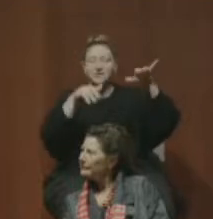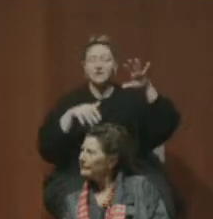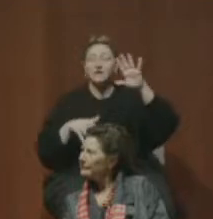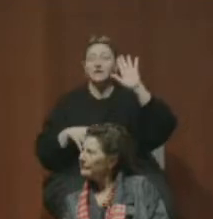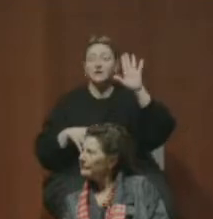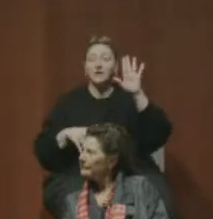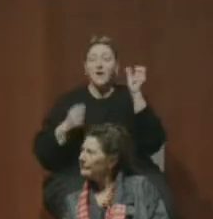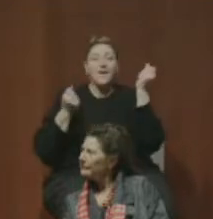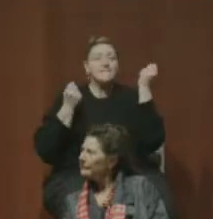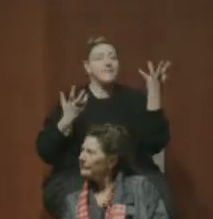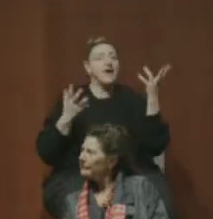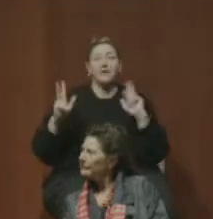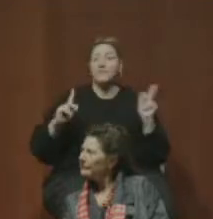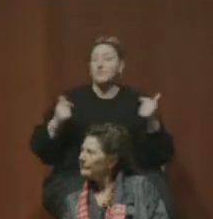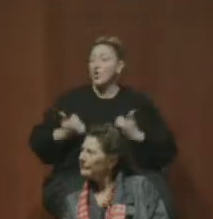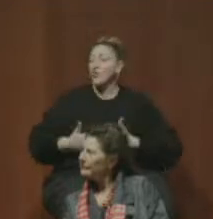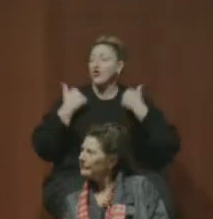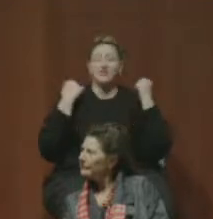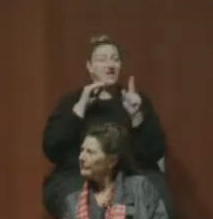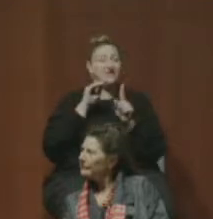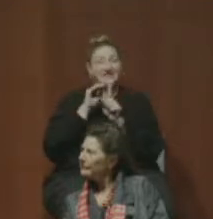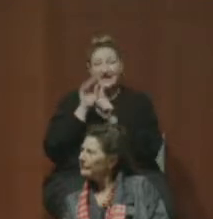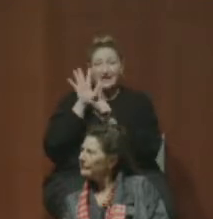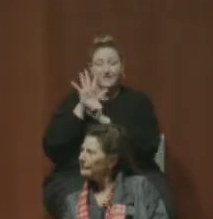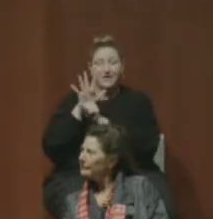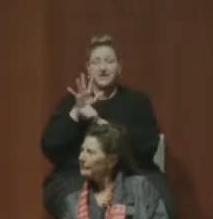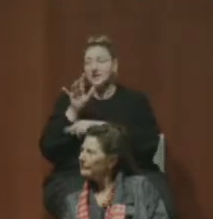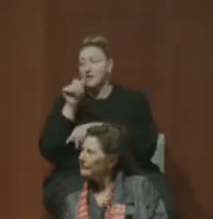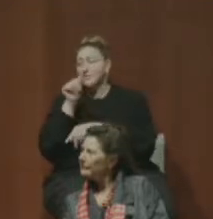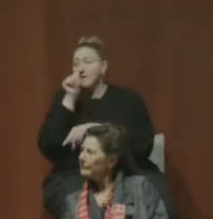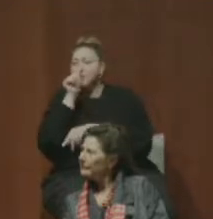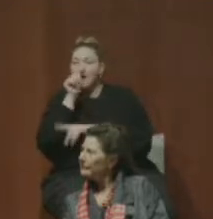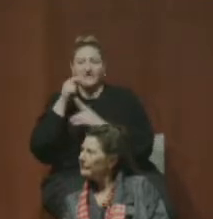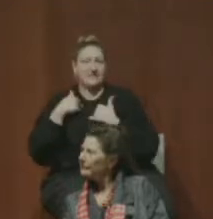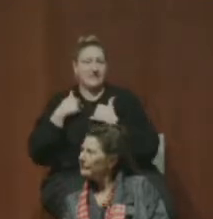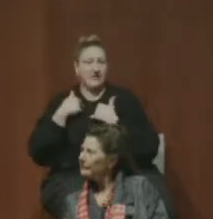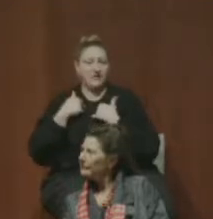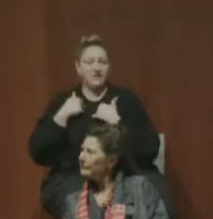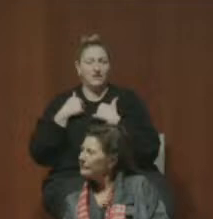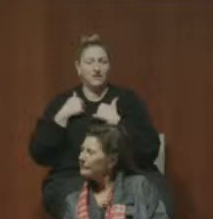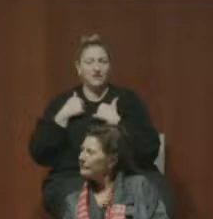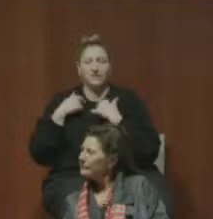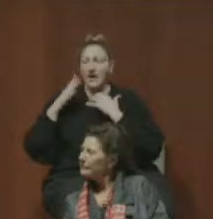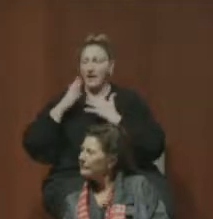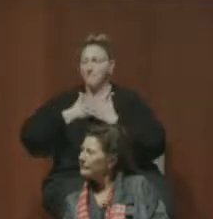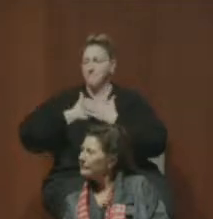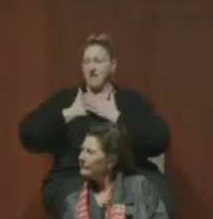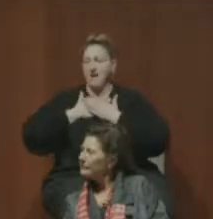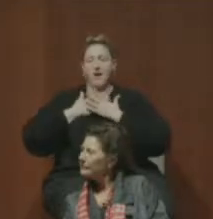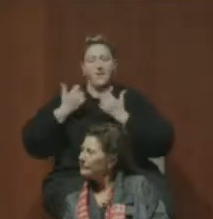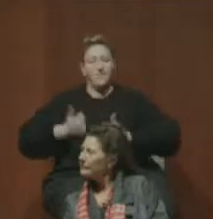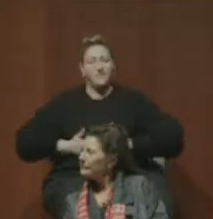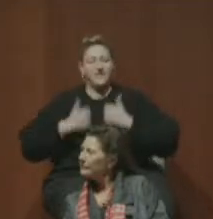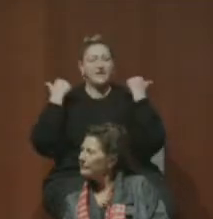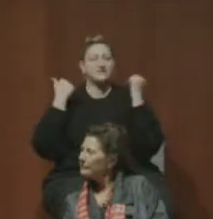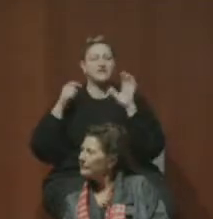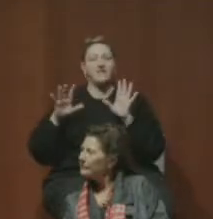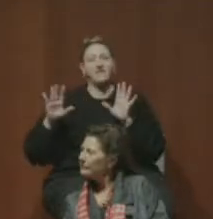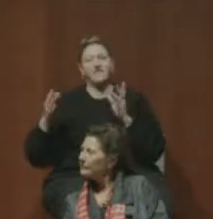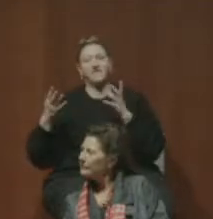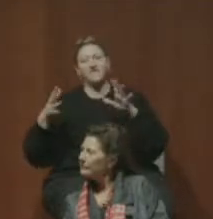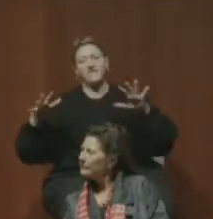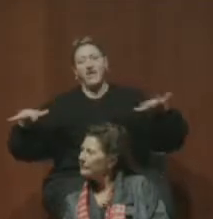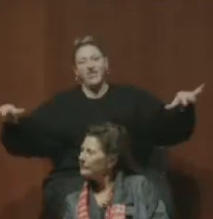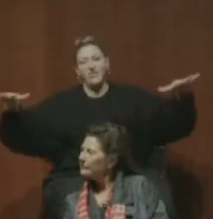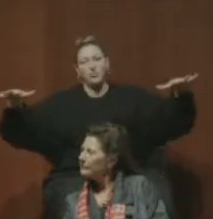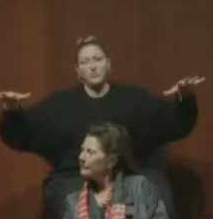their life is not necessarily impacted like by the state the way mine is, because they live somewhat in the periphery of the state and